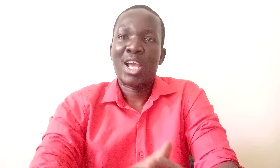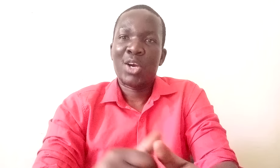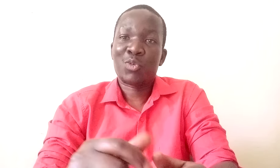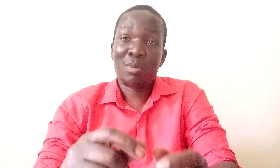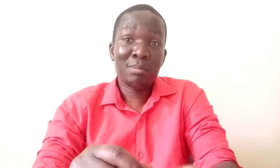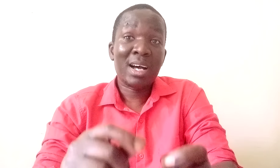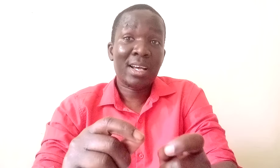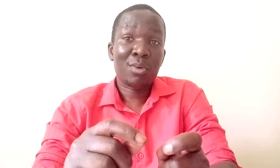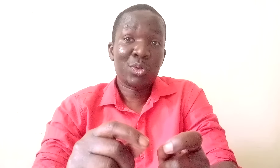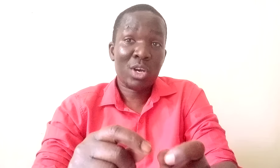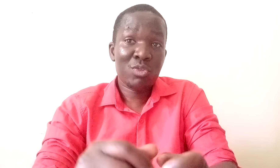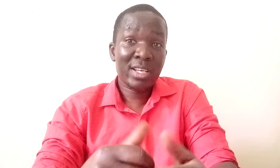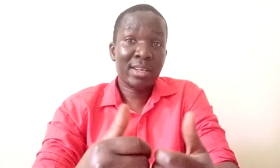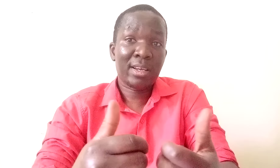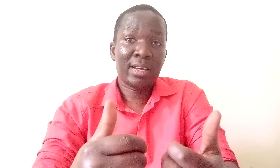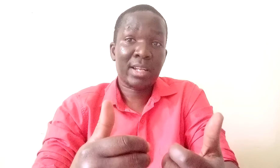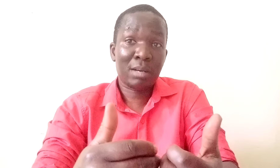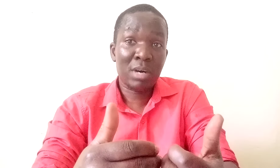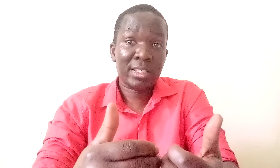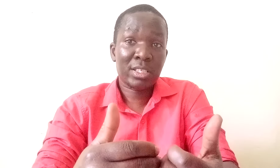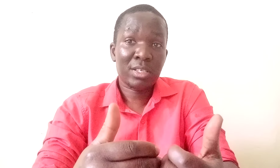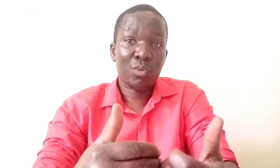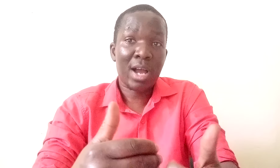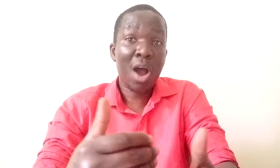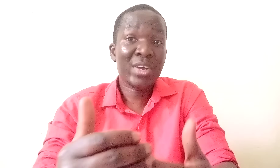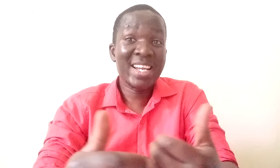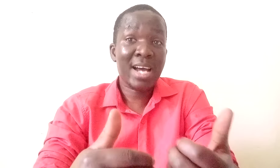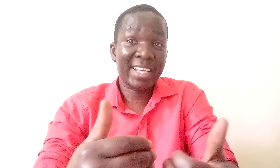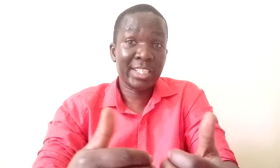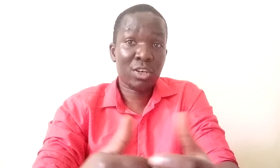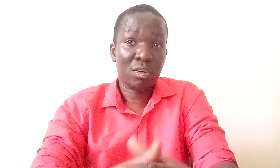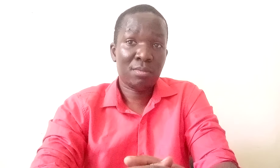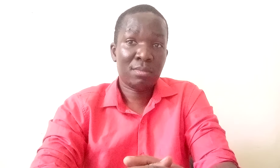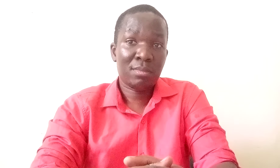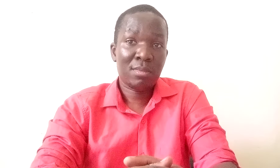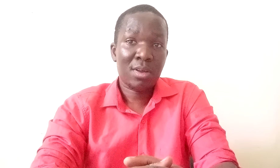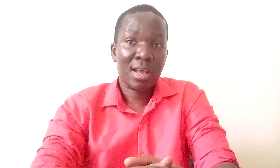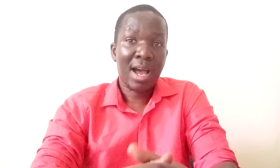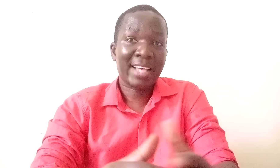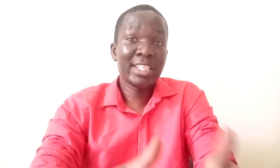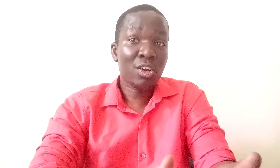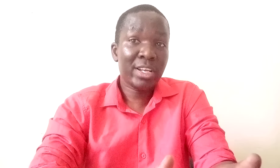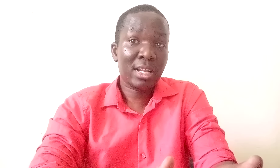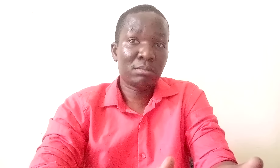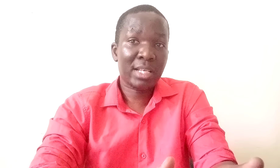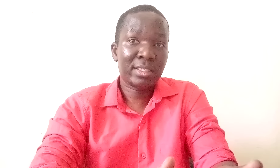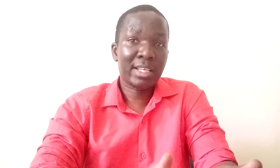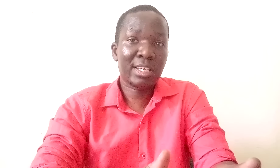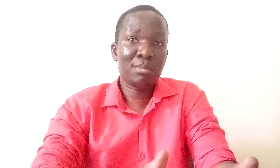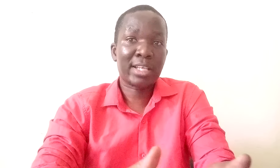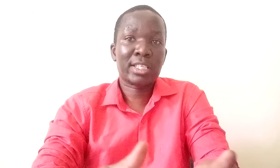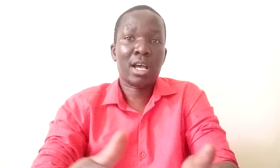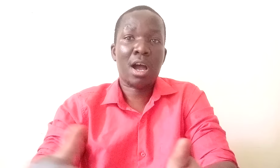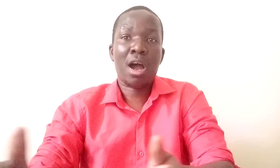You remember when you are doing numbers, how we did a 0. A 0 in numbers is the same as